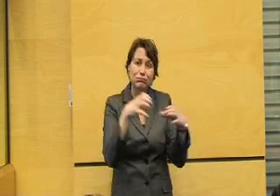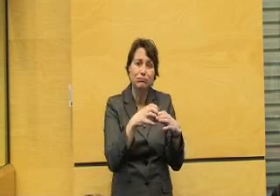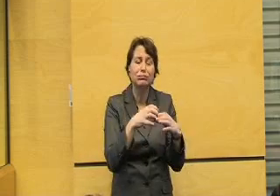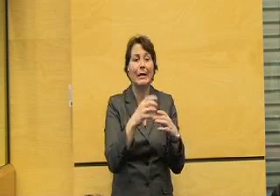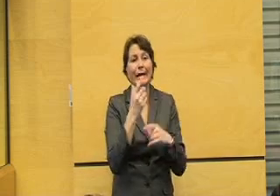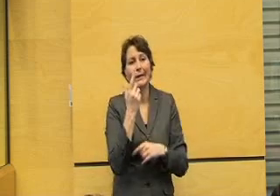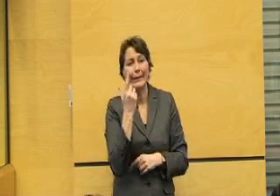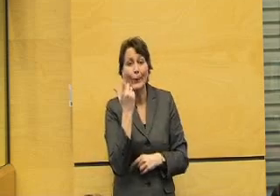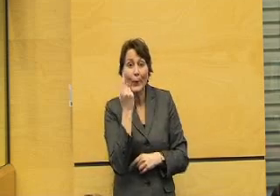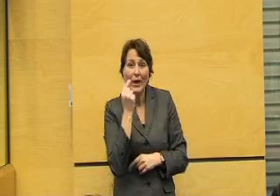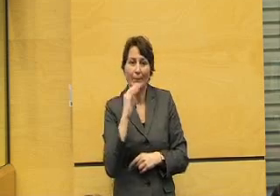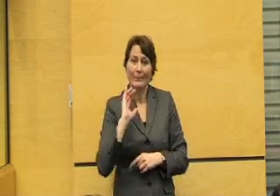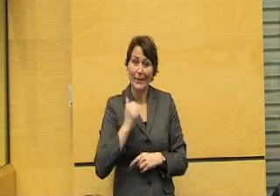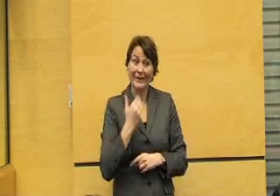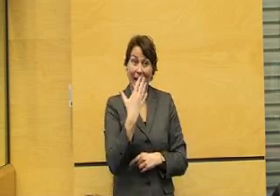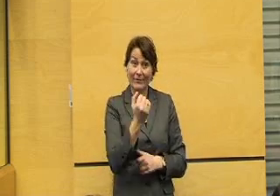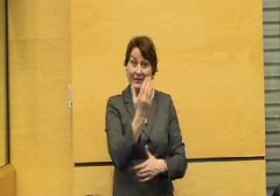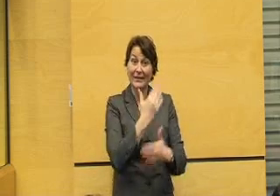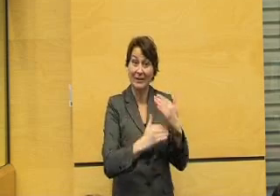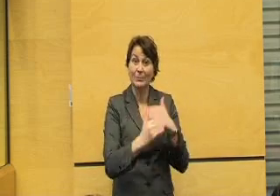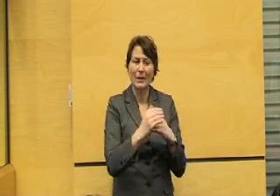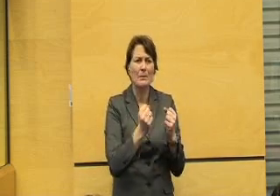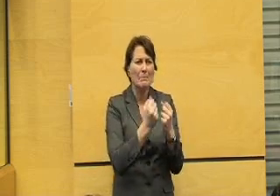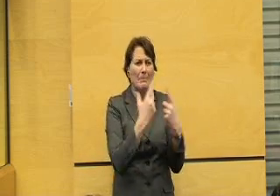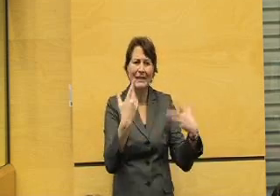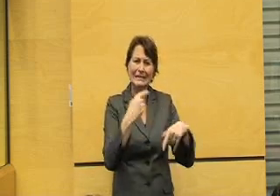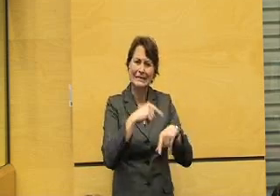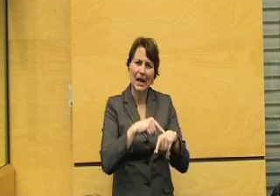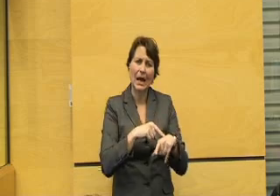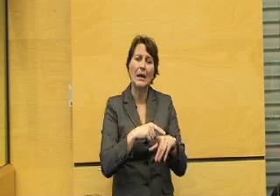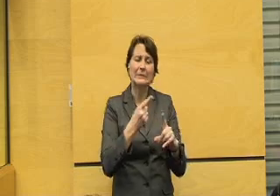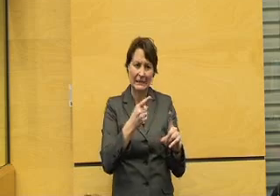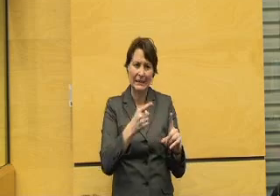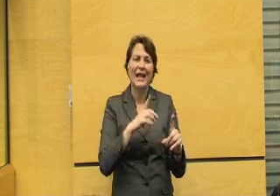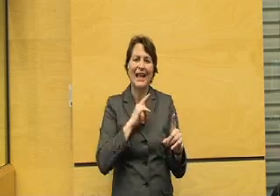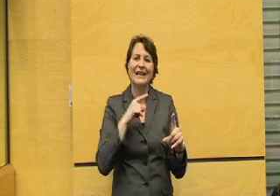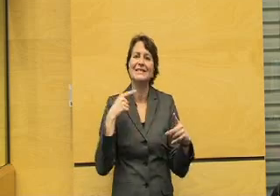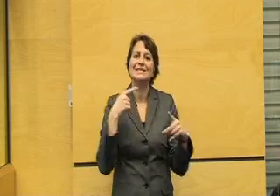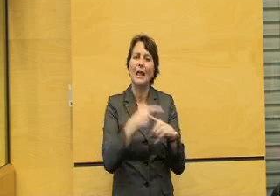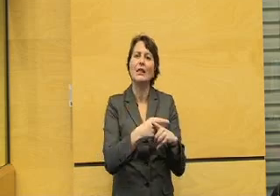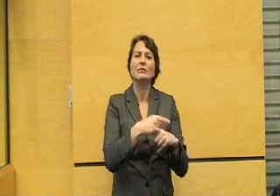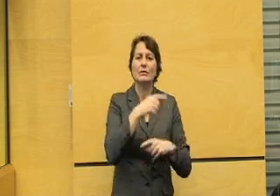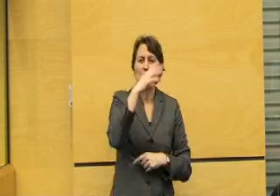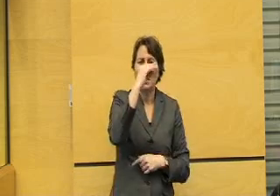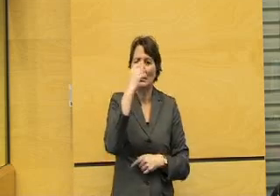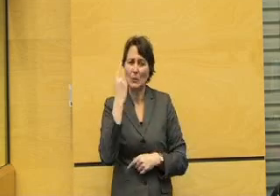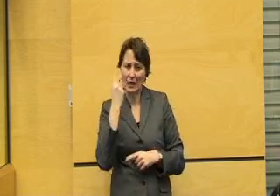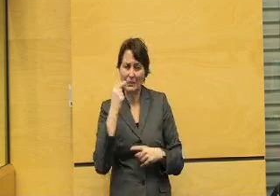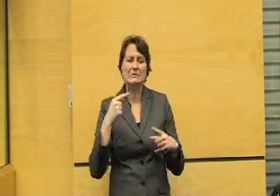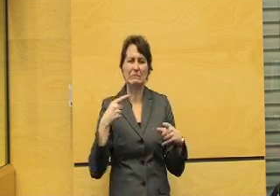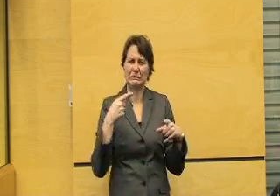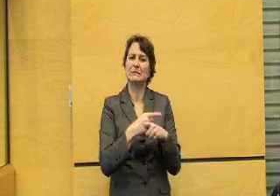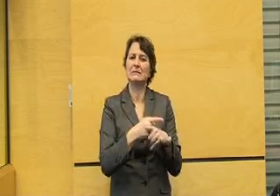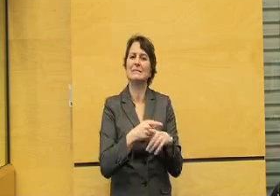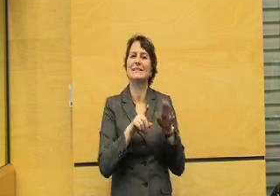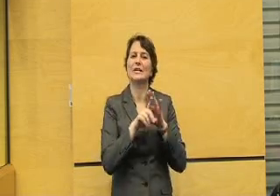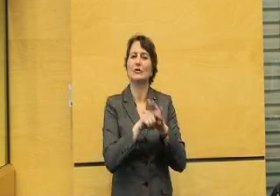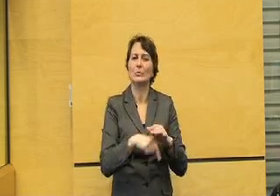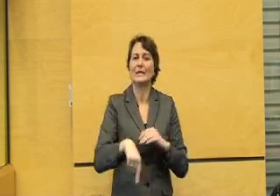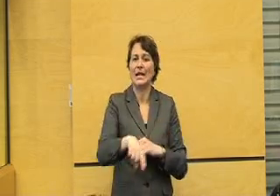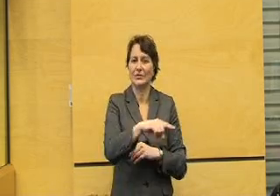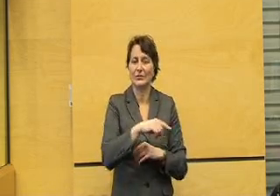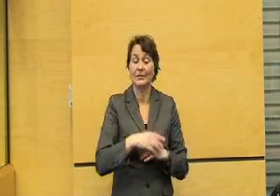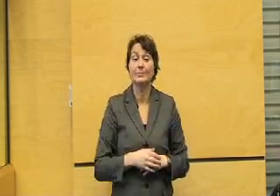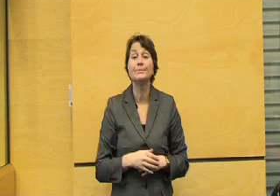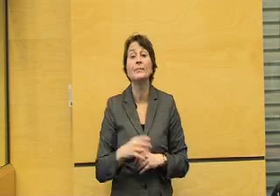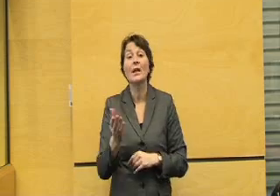disabilities, who are often victims of intersectional discrimination. With regard to Article 7 on children